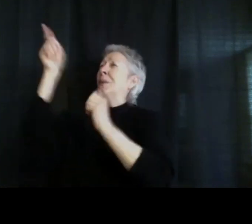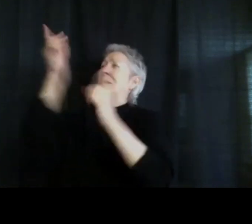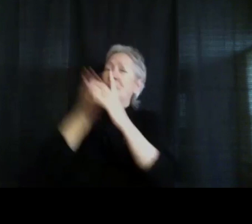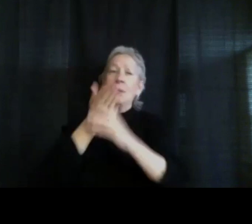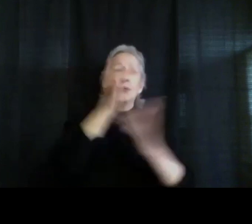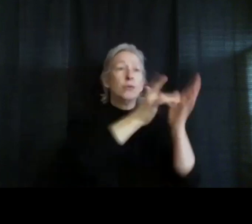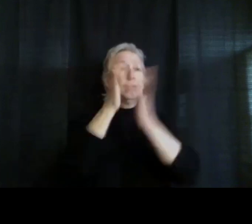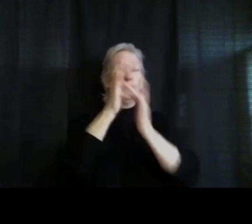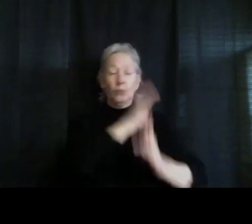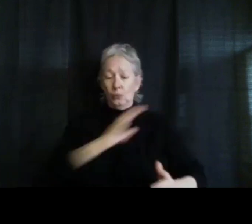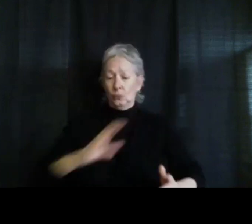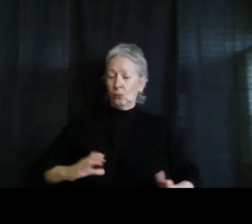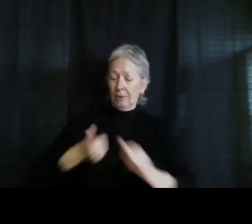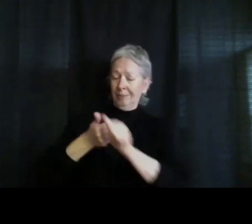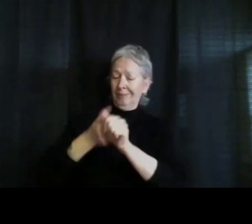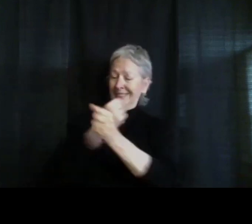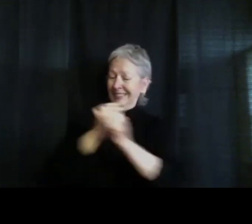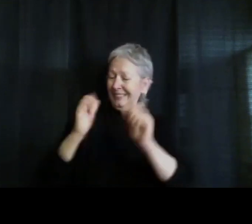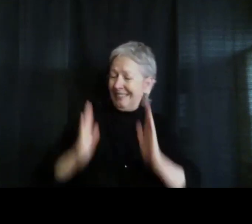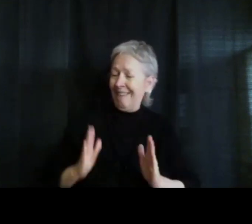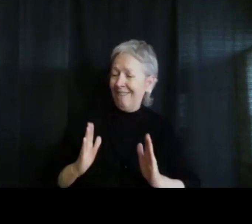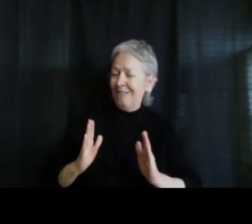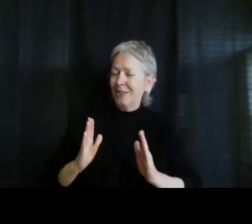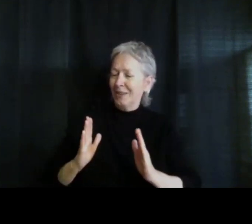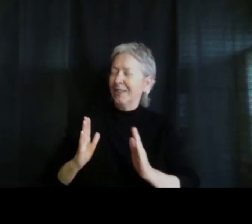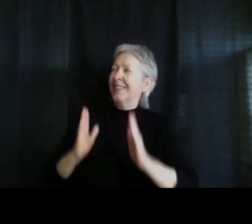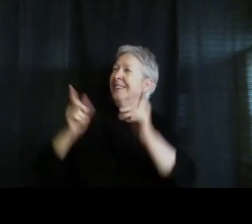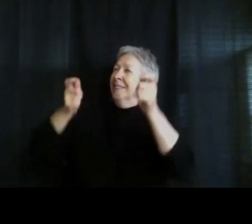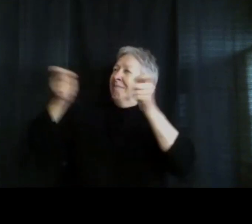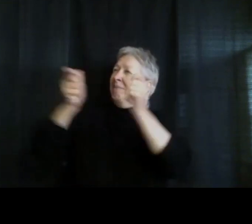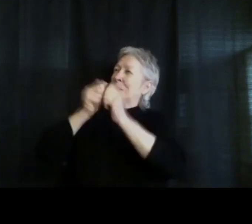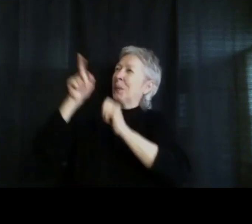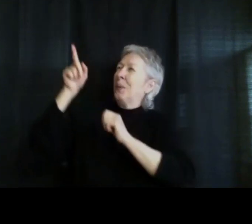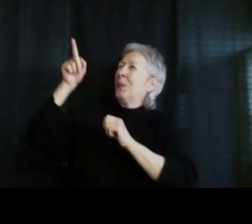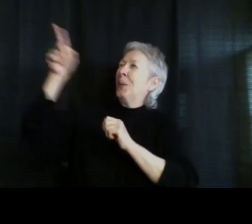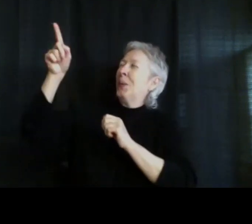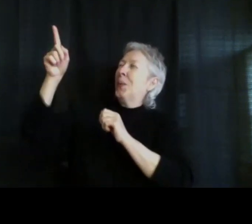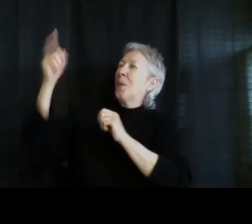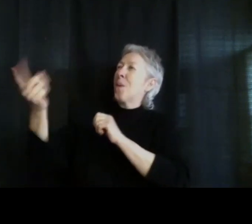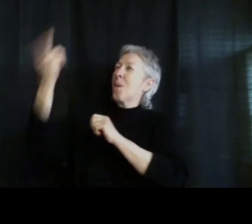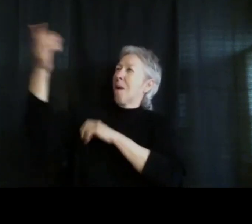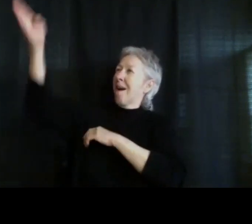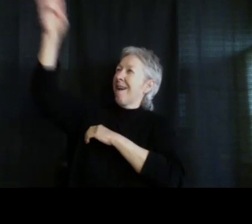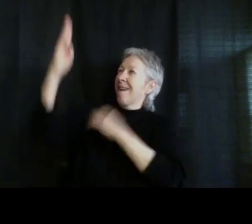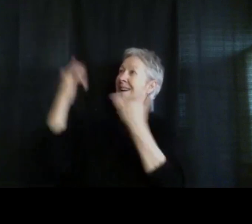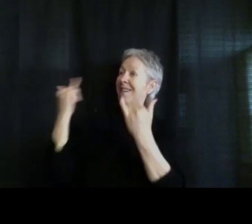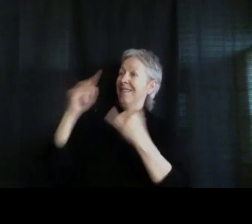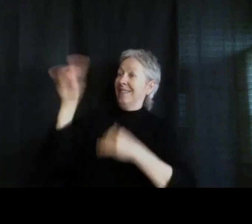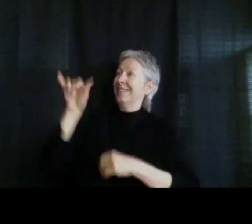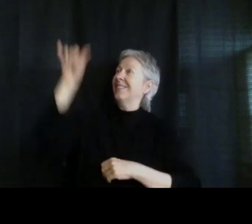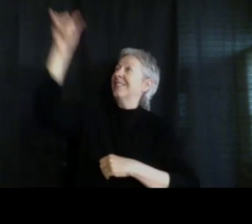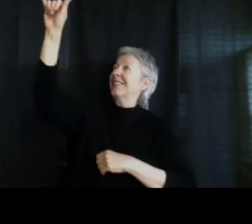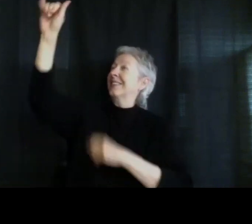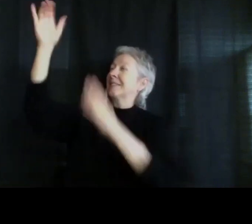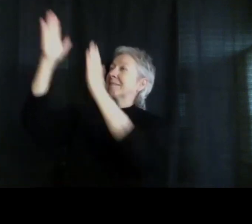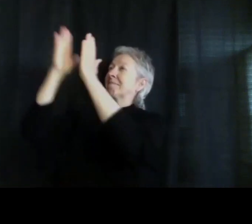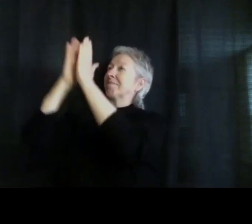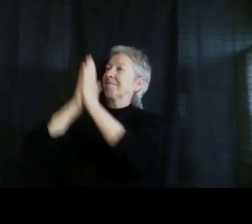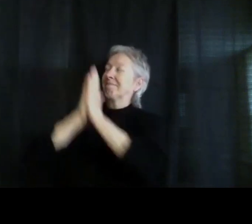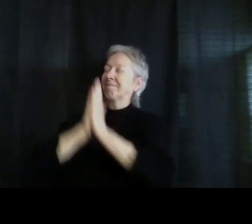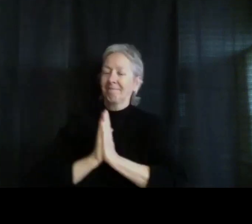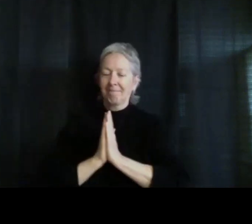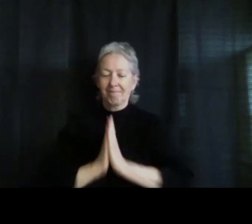with you and the Holy Spirit, one God, now and forever. Amen.